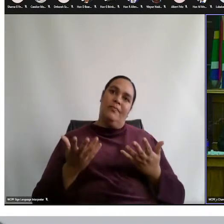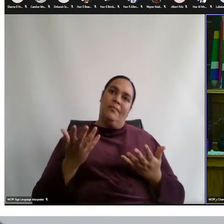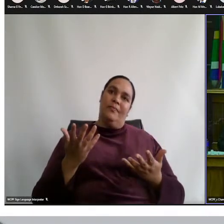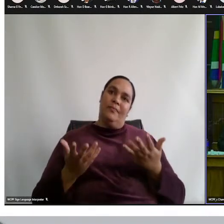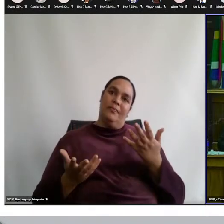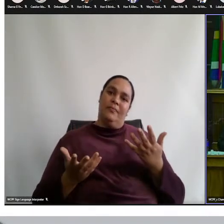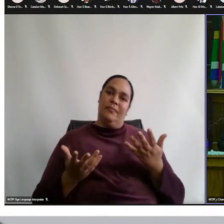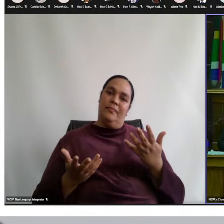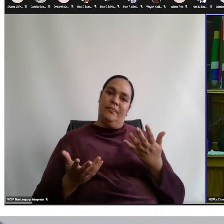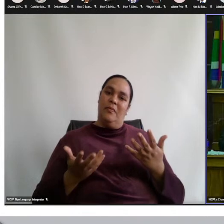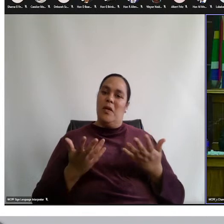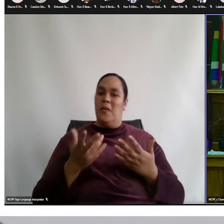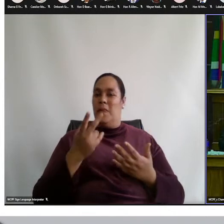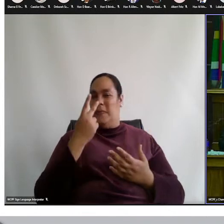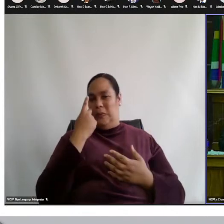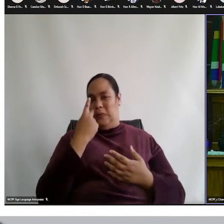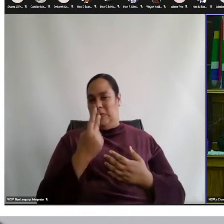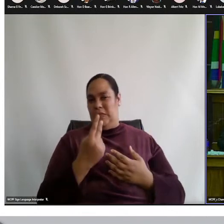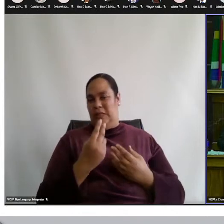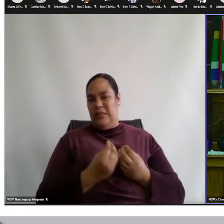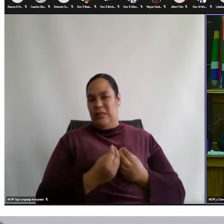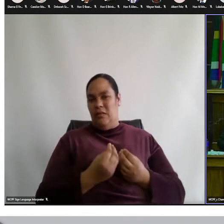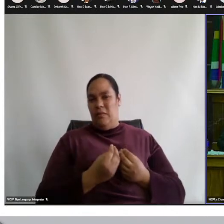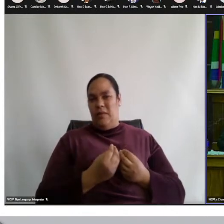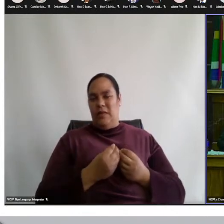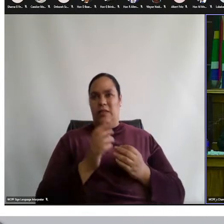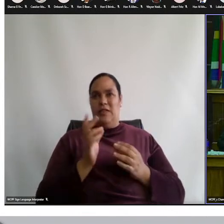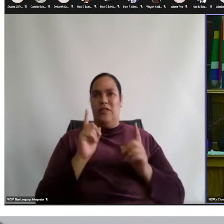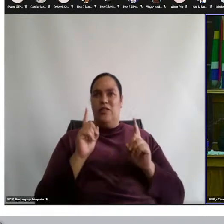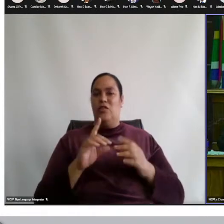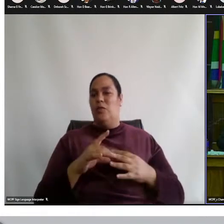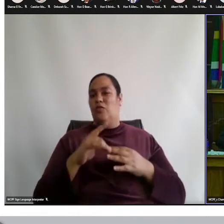you might have noticed there was something unique